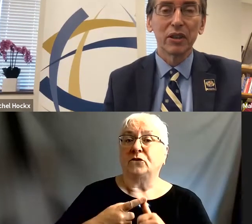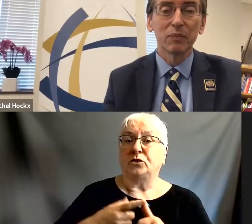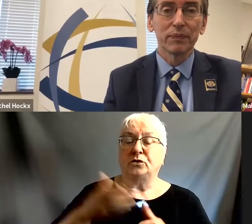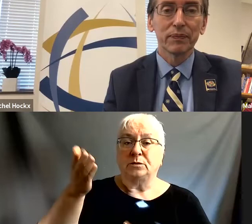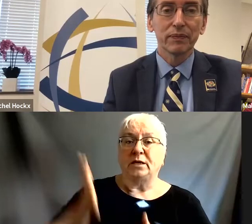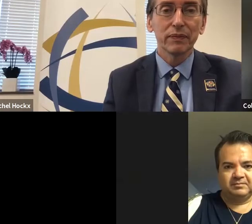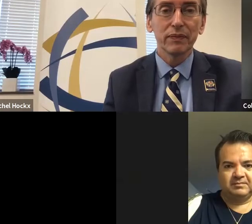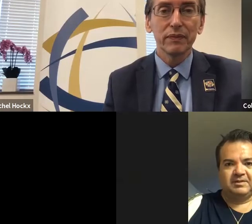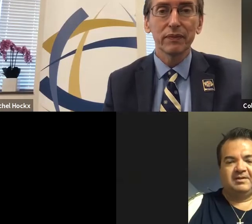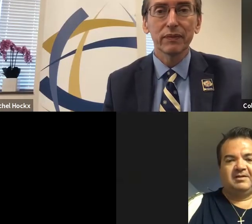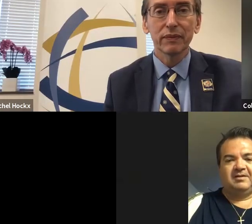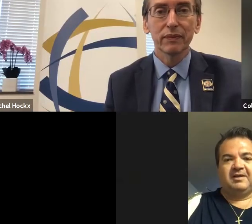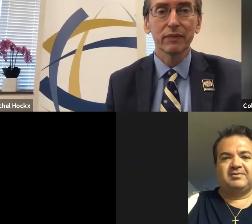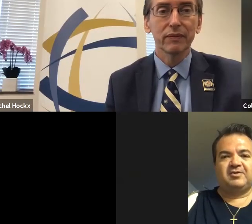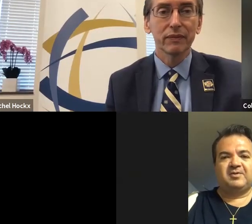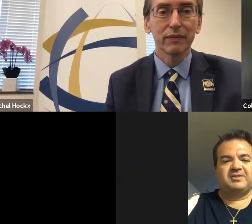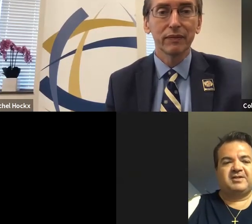Montoya.